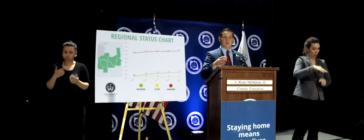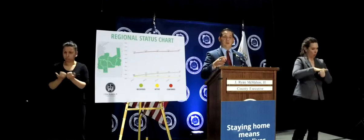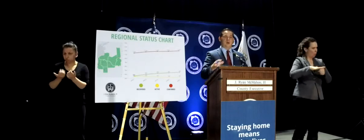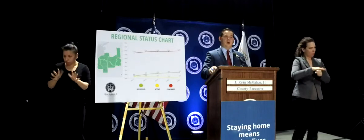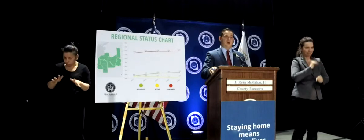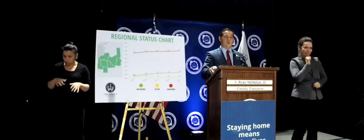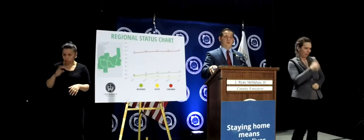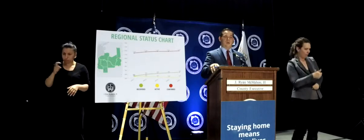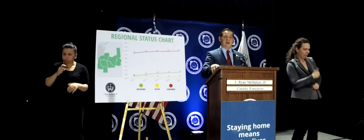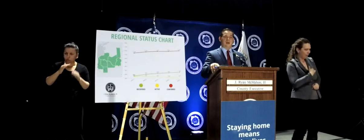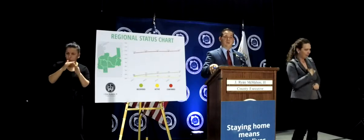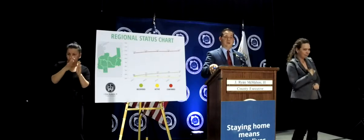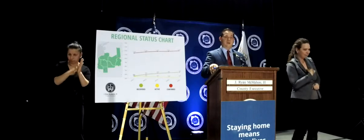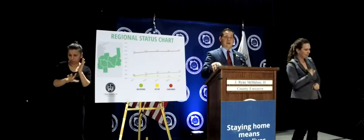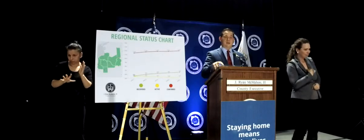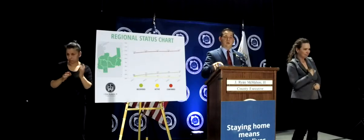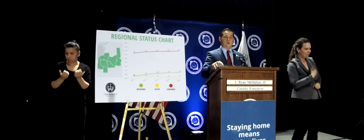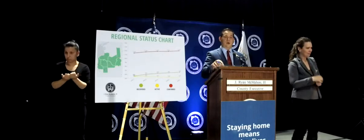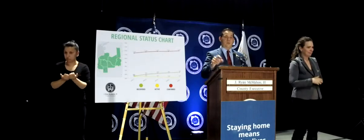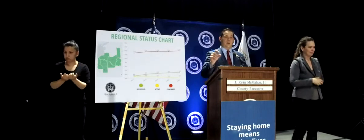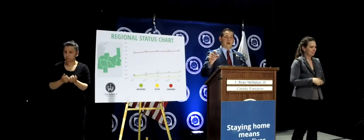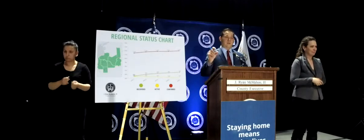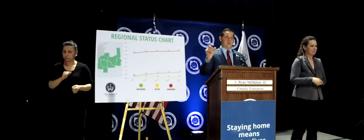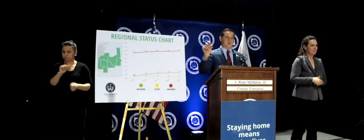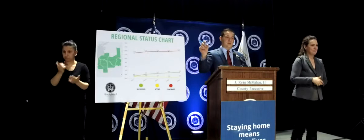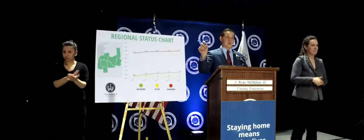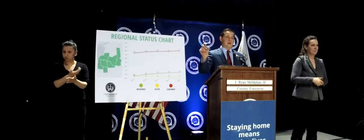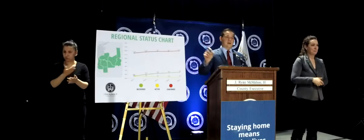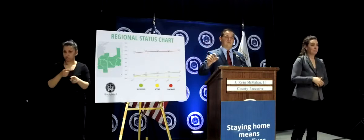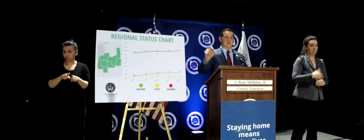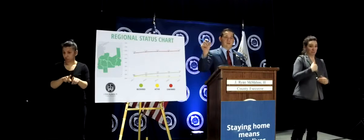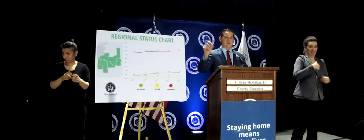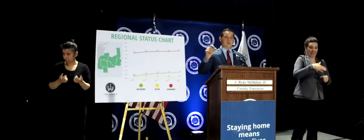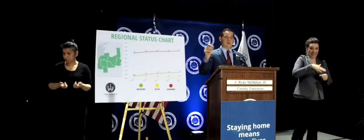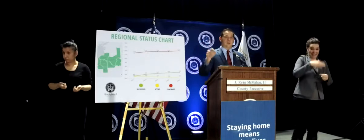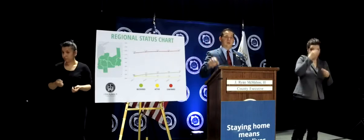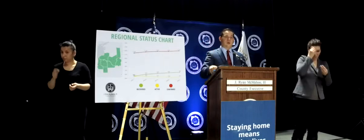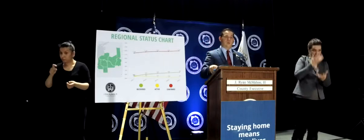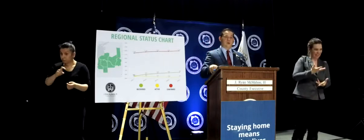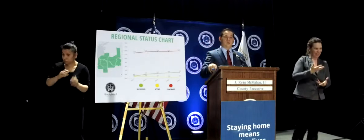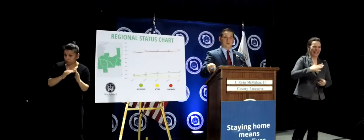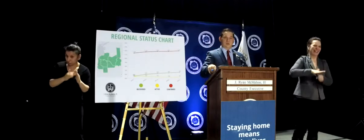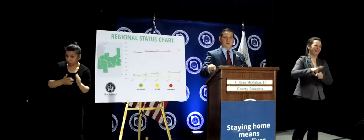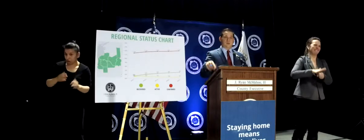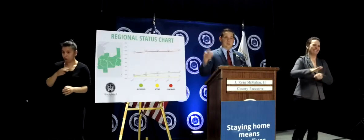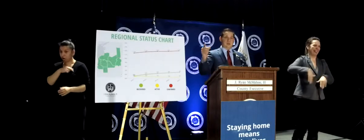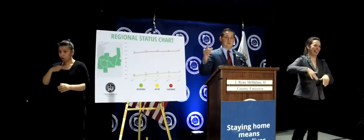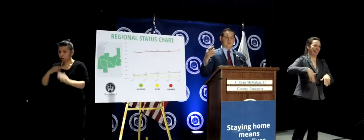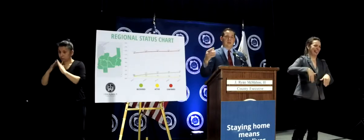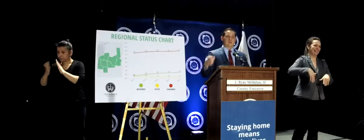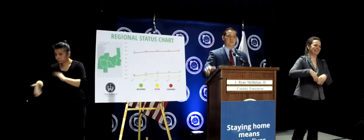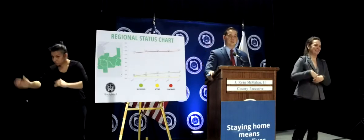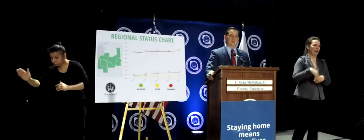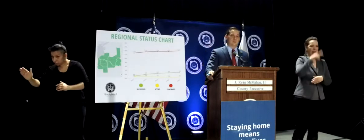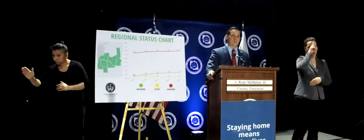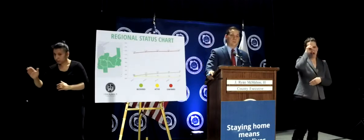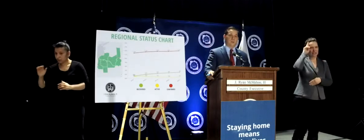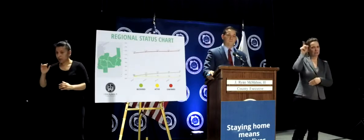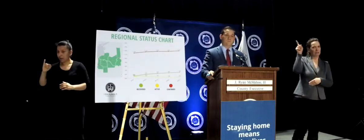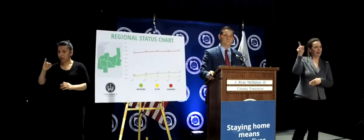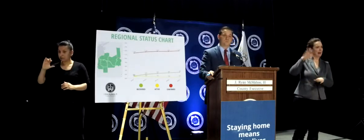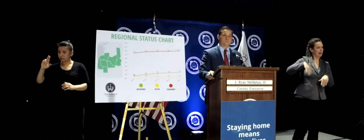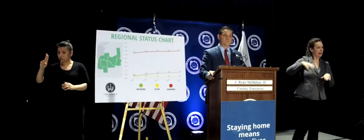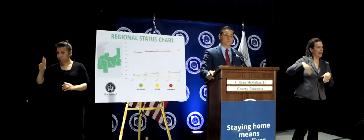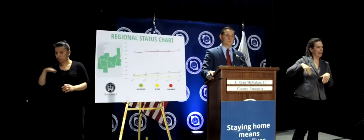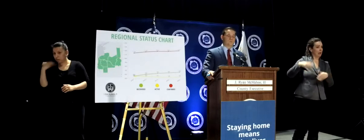homes. What that number is, I don't know, but I want to make sure that definition that we're using is the same that the state's using. Do you know about